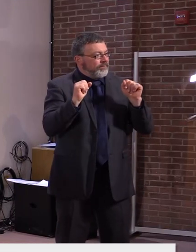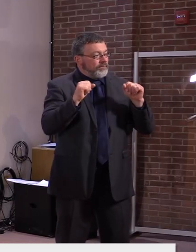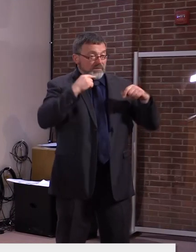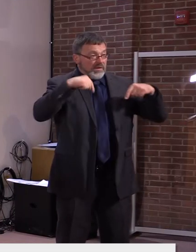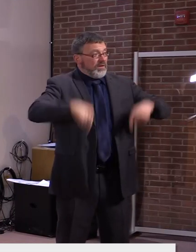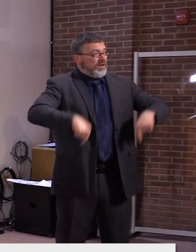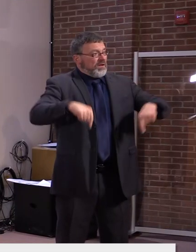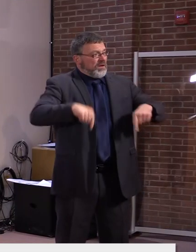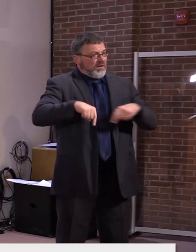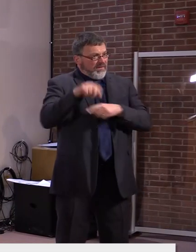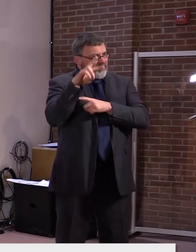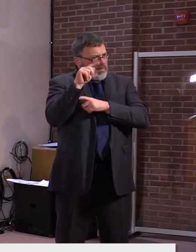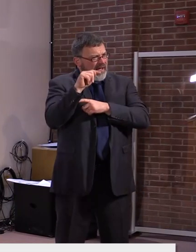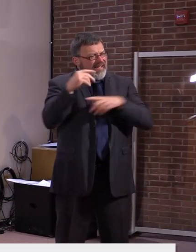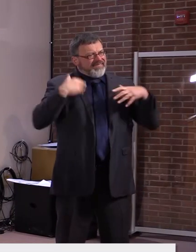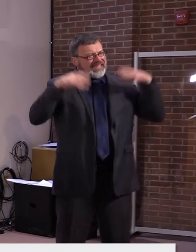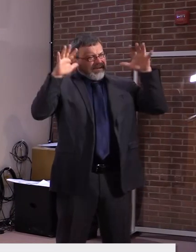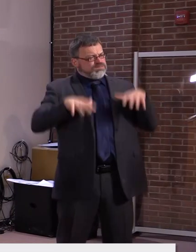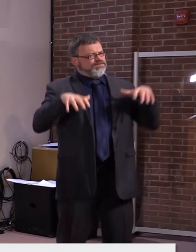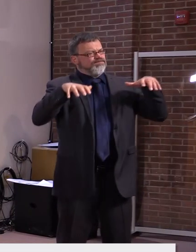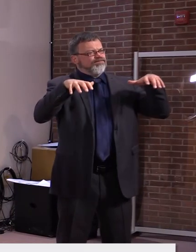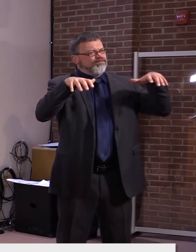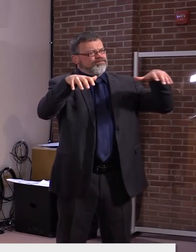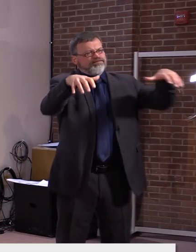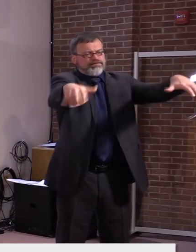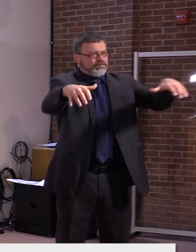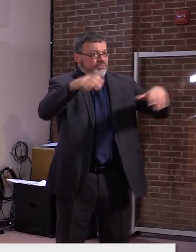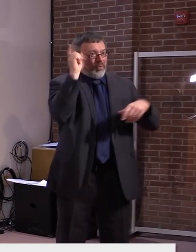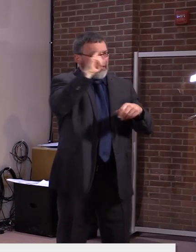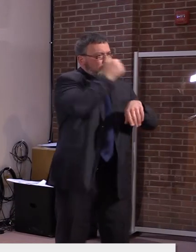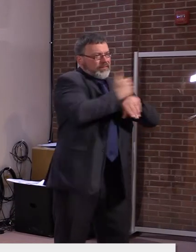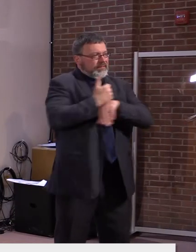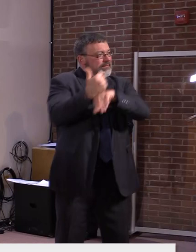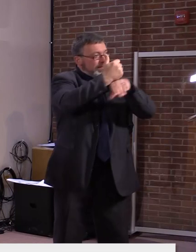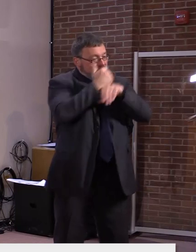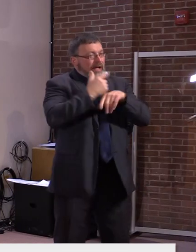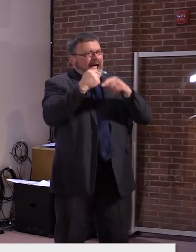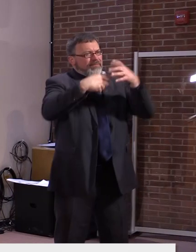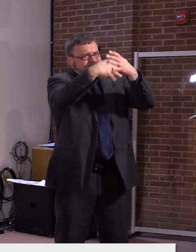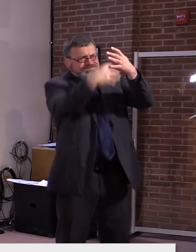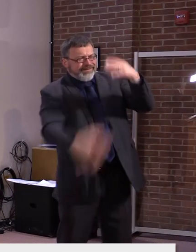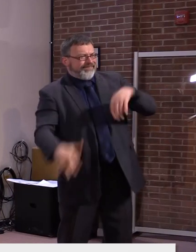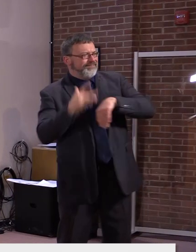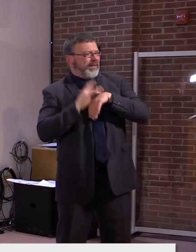take advantage of it, because it too is part of our management strategy.